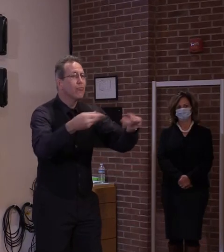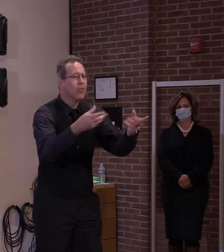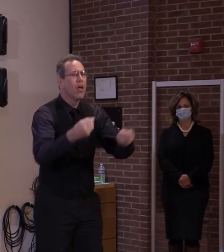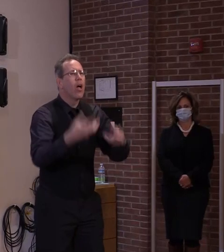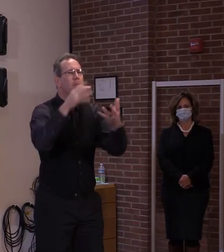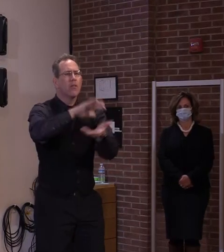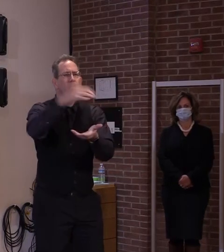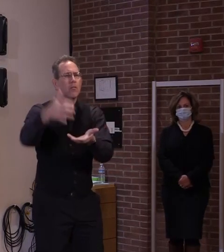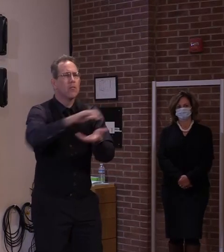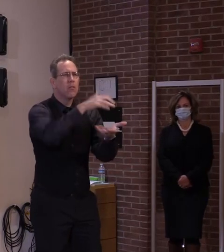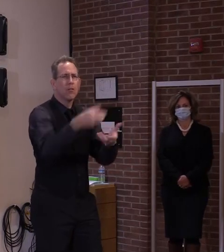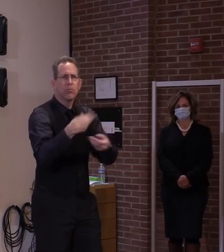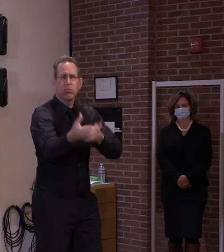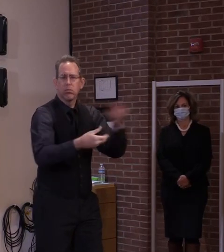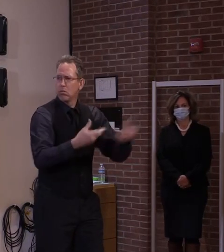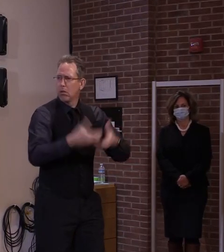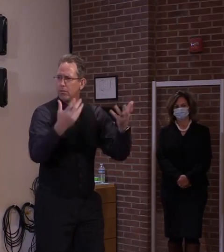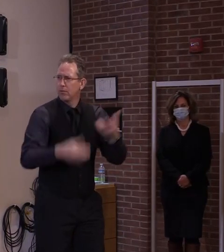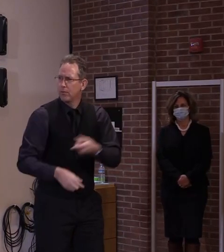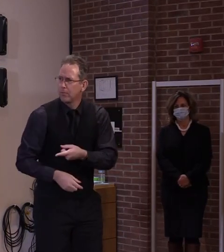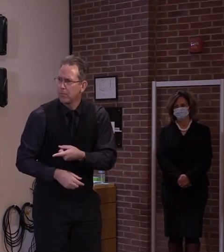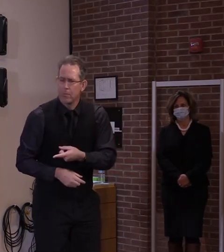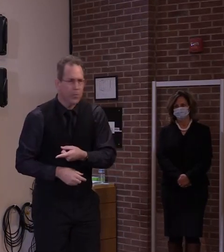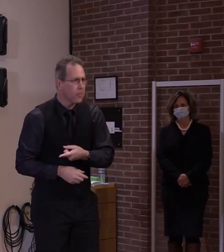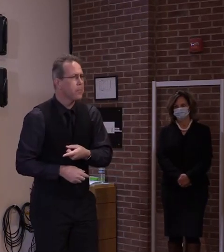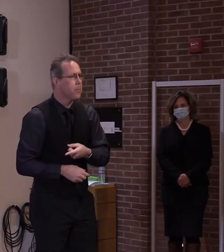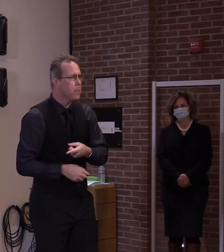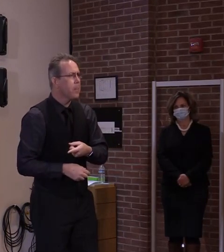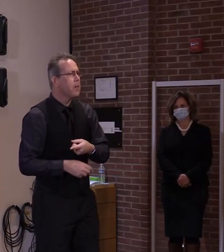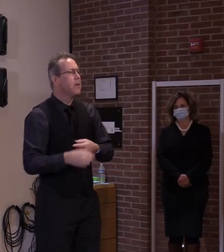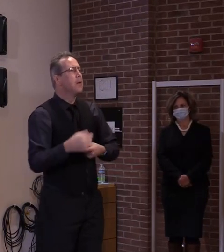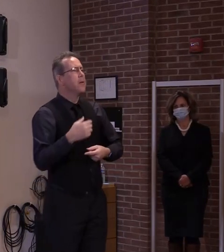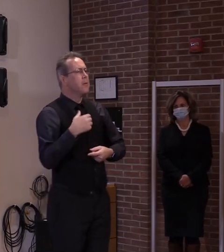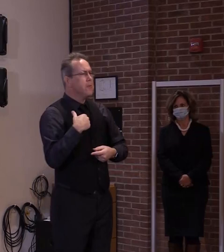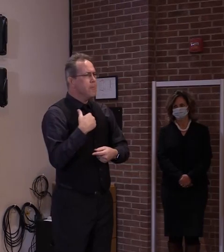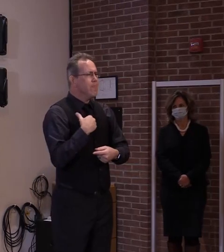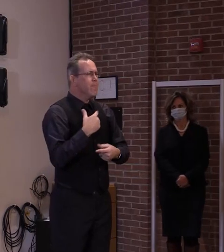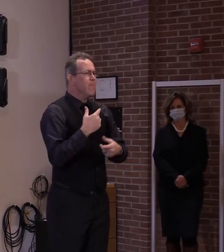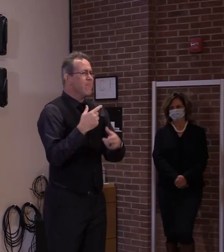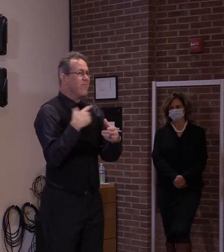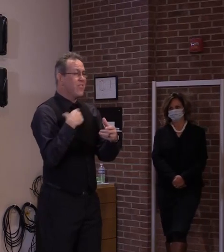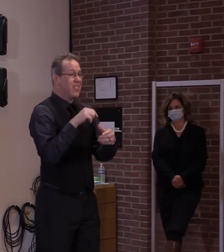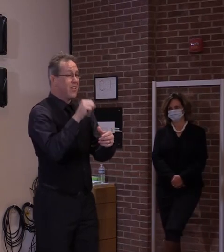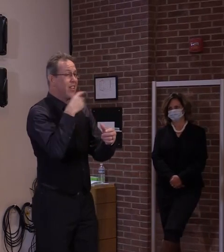Yeah, Colin, I mentioned the other day that we had 10,000